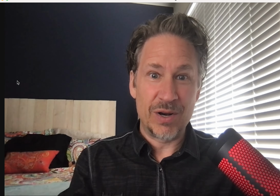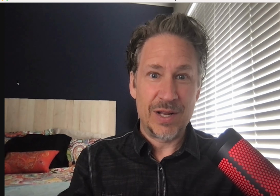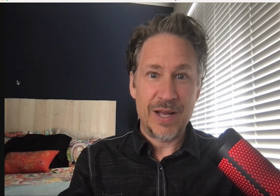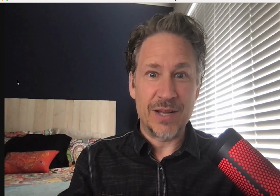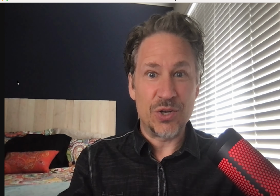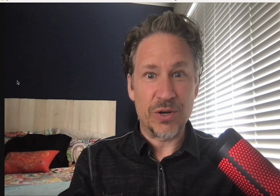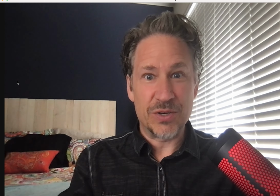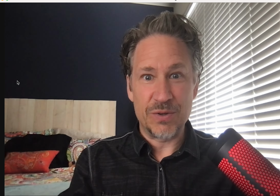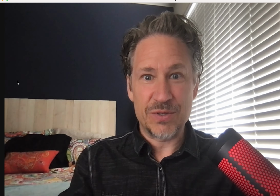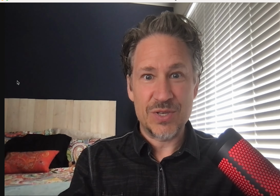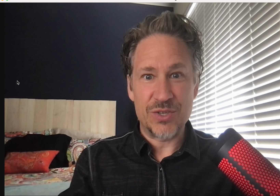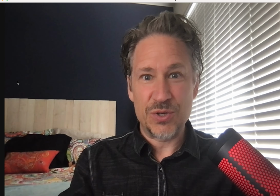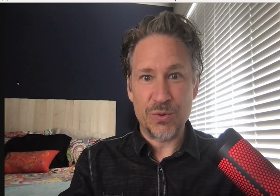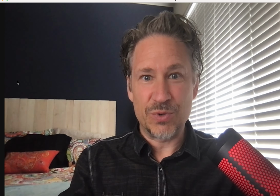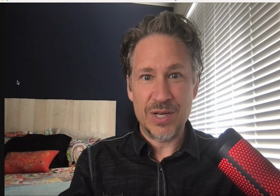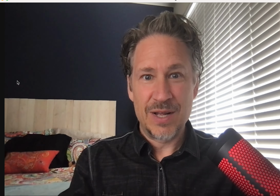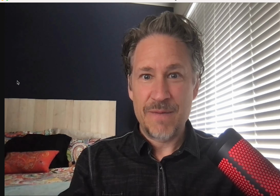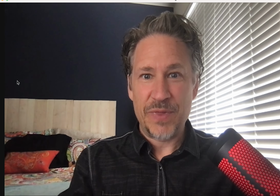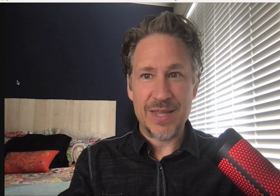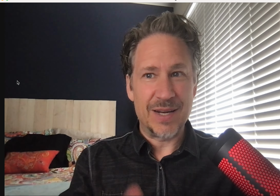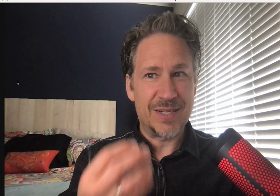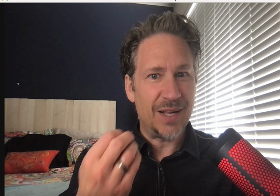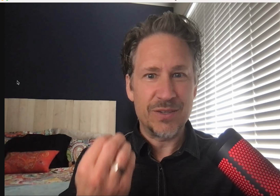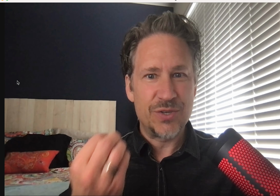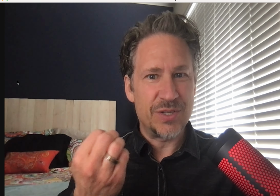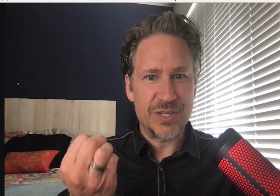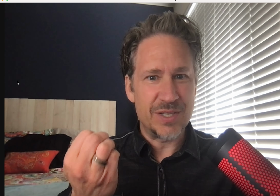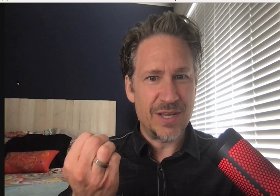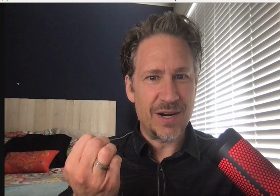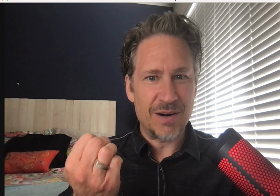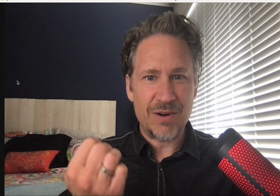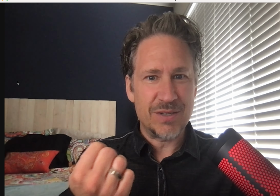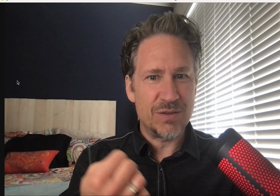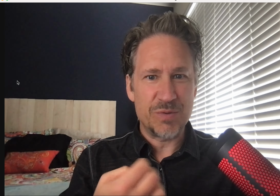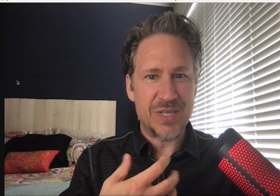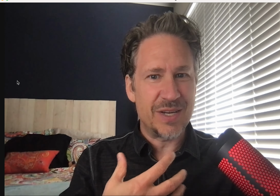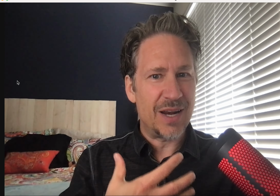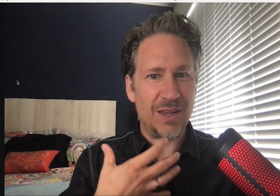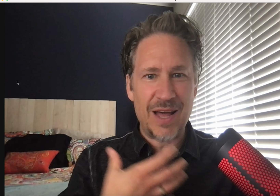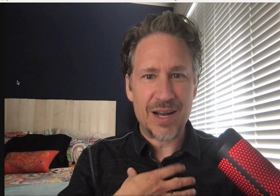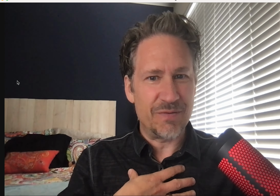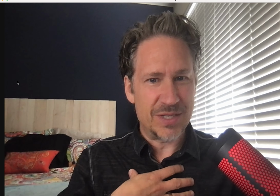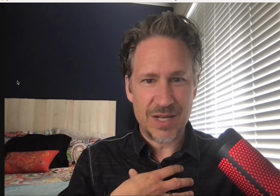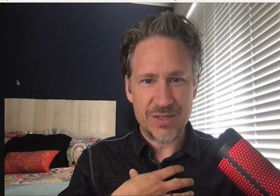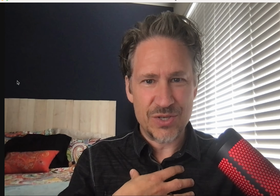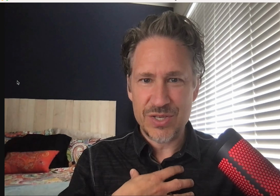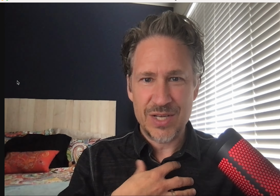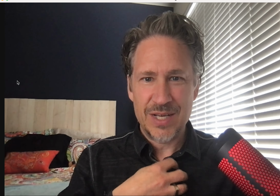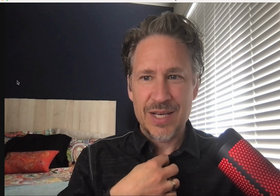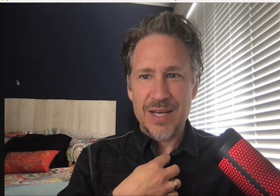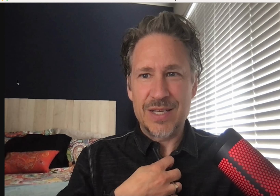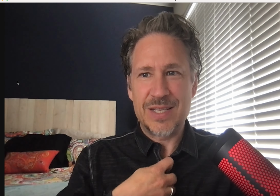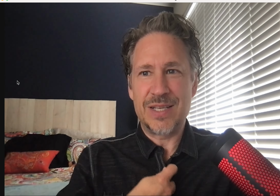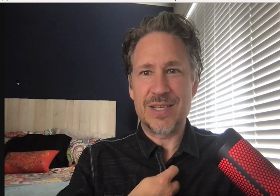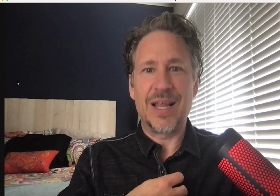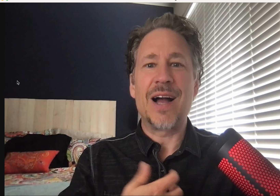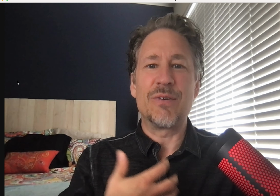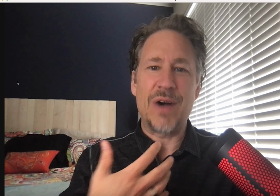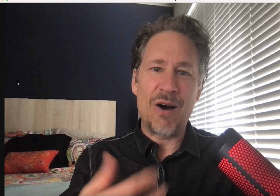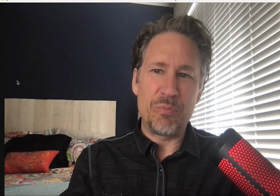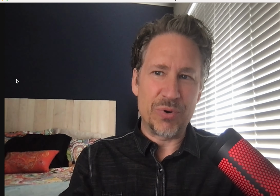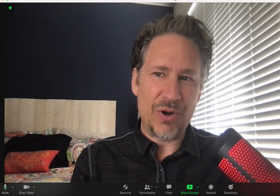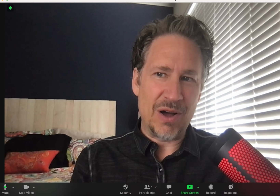are, and young adults and children, that intelligence is there. Autism is not a lack of intelligence. It is a